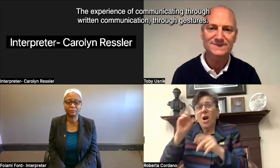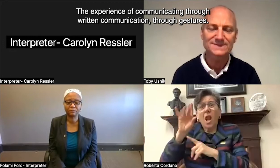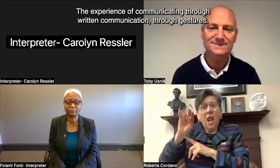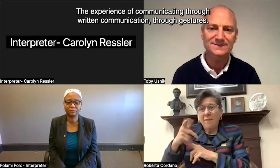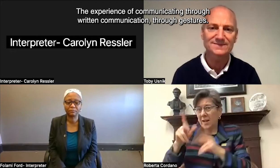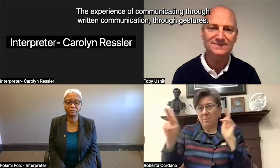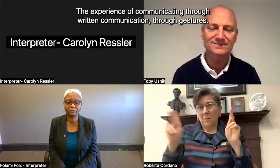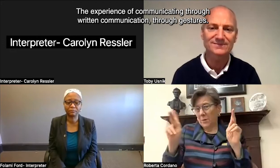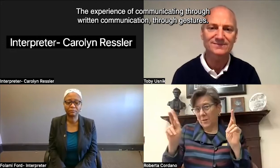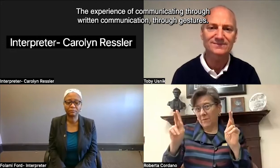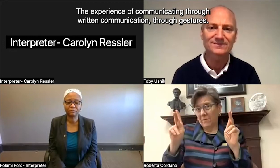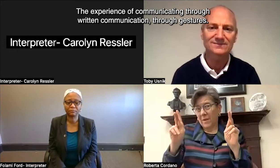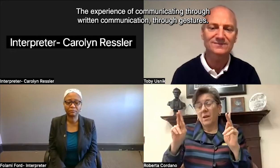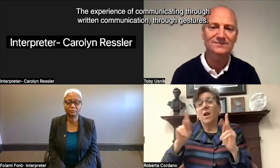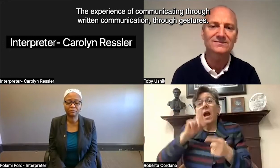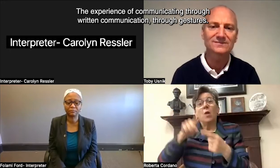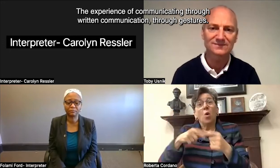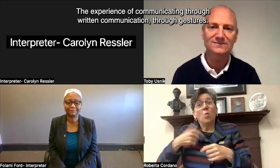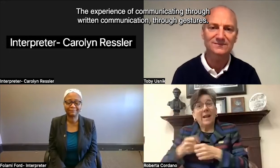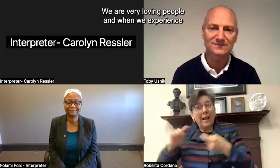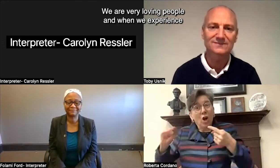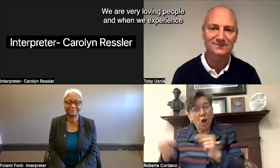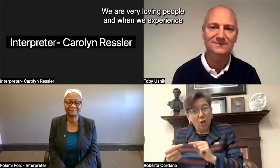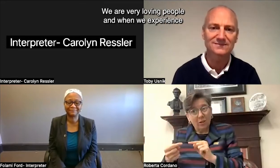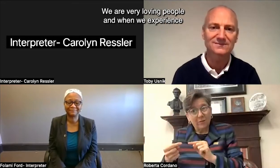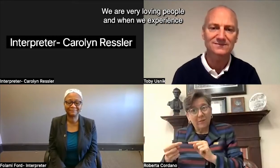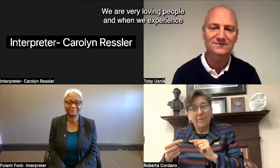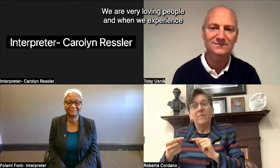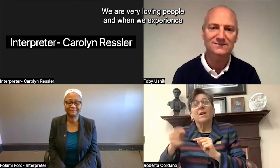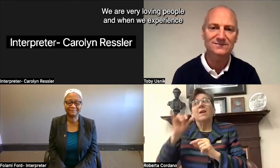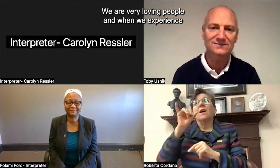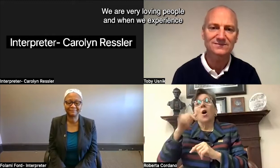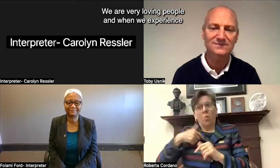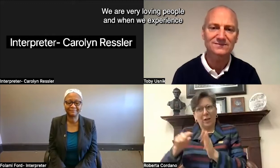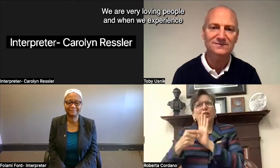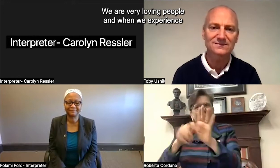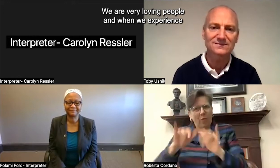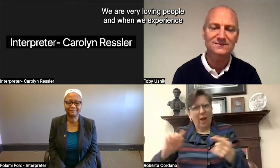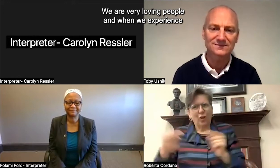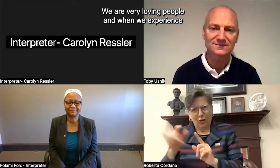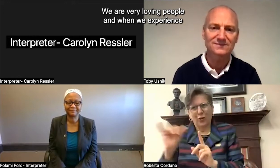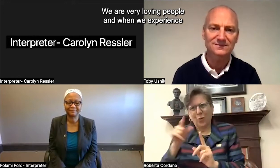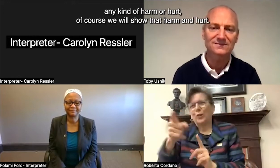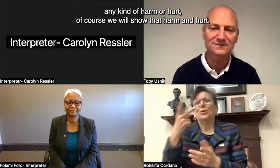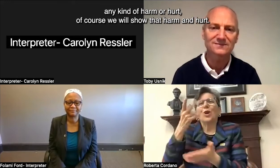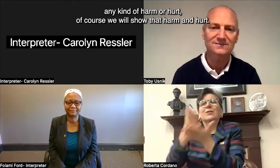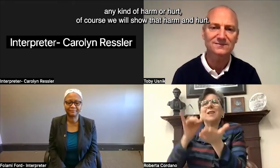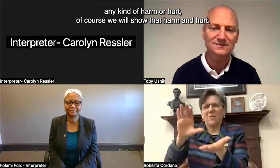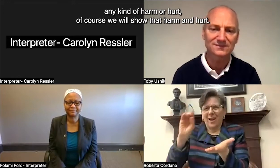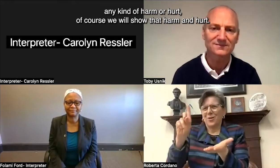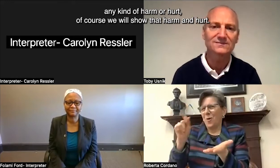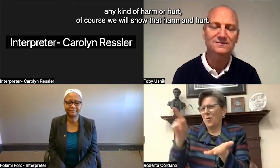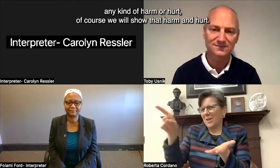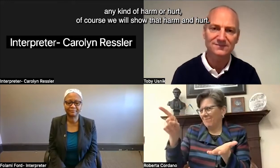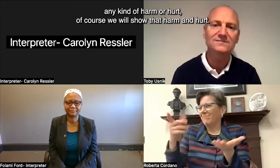written communication, through gestures. We're very loving people. And when we experience any kind of harm or hurt, of course, we will